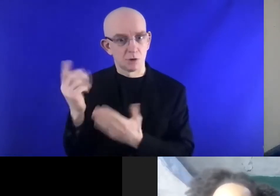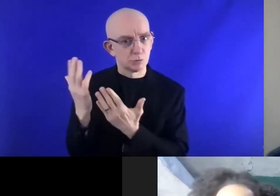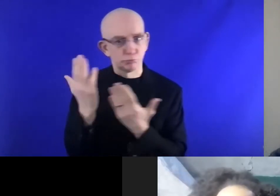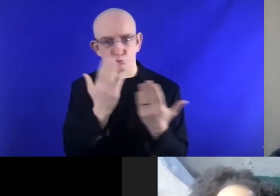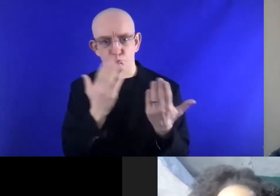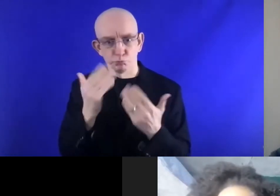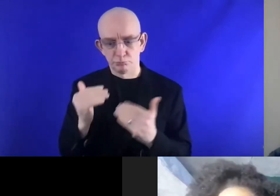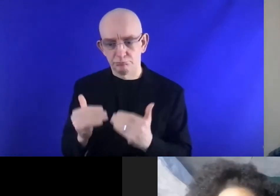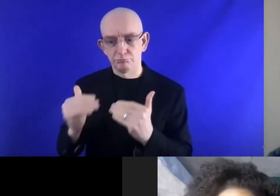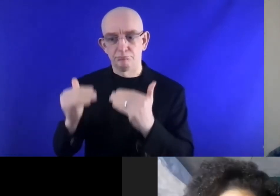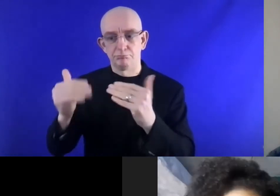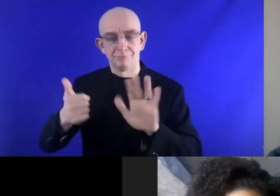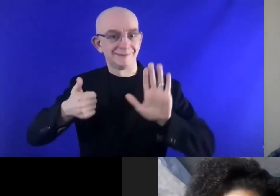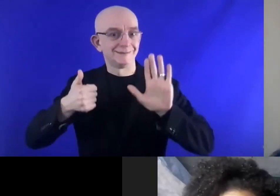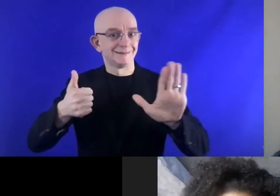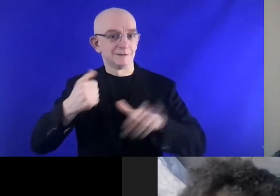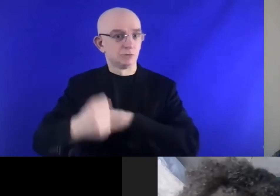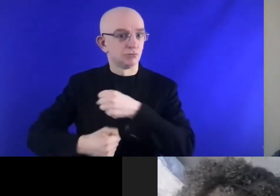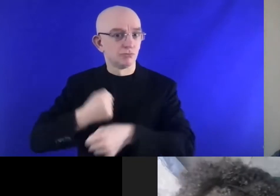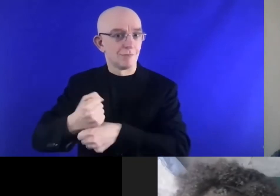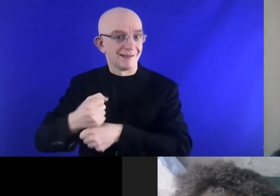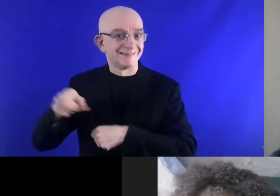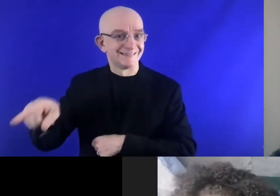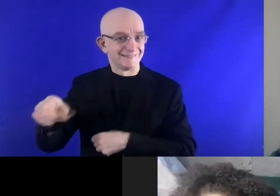graduate. Congratulations, Irene.